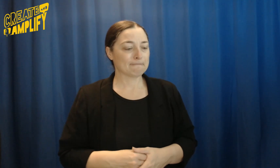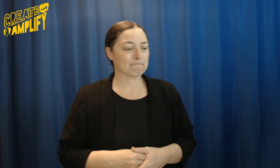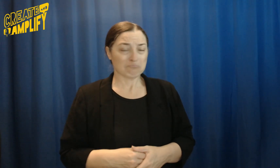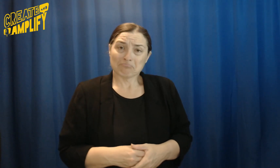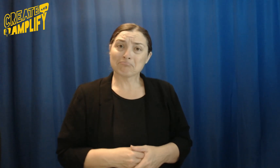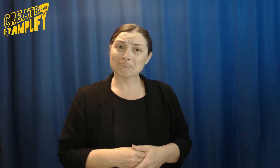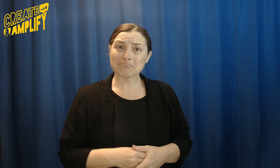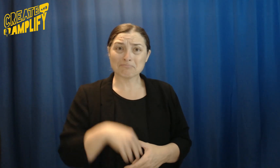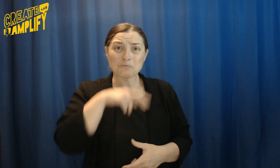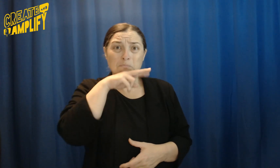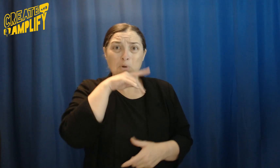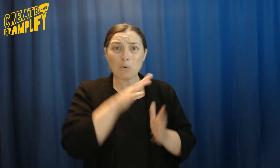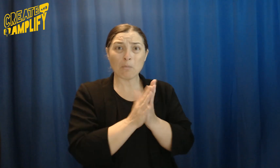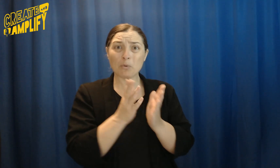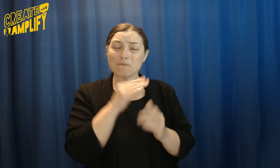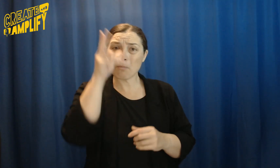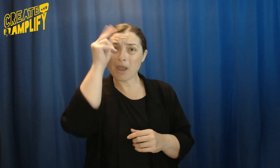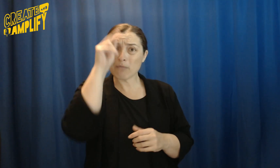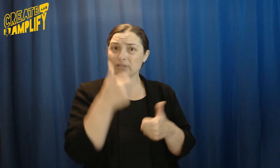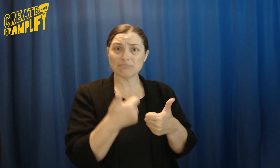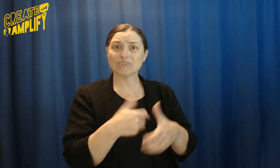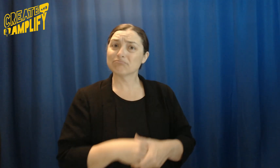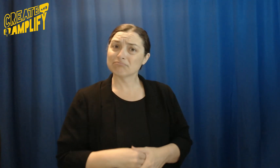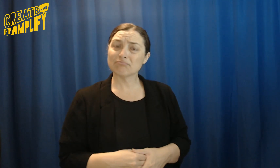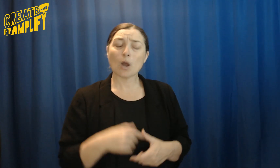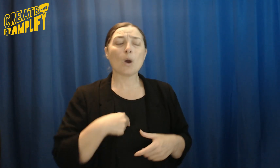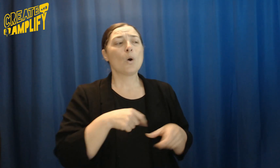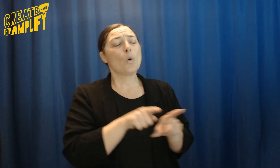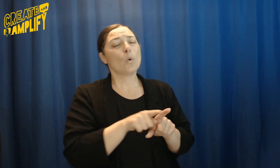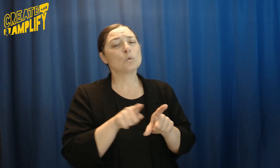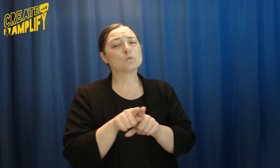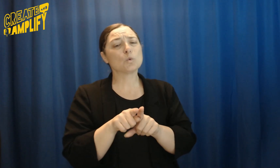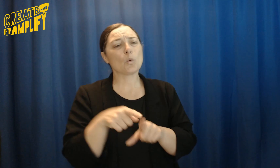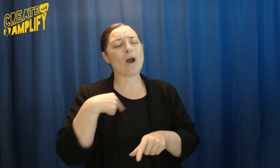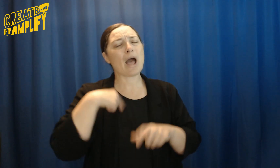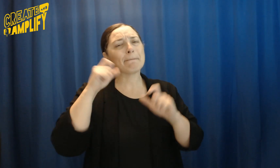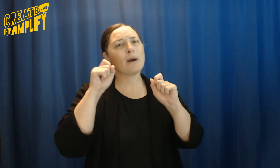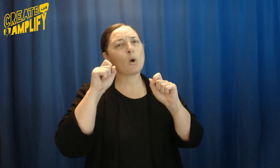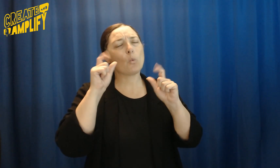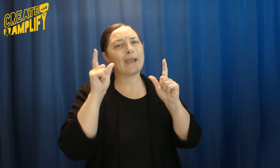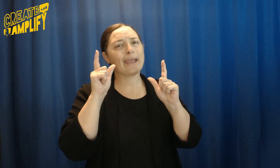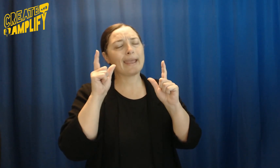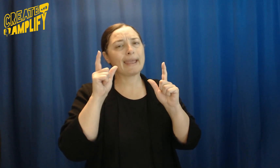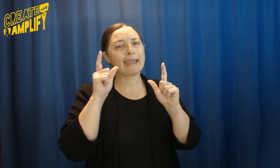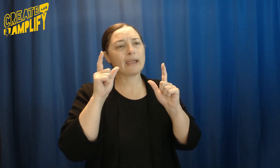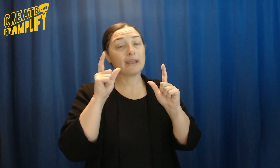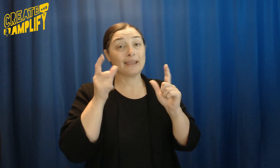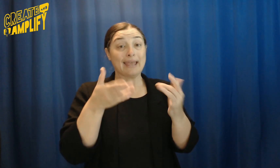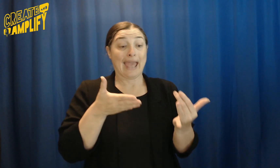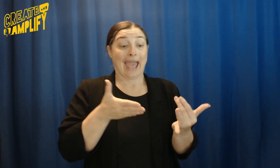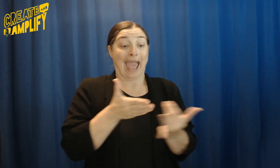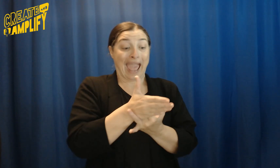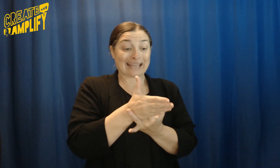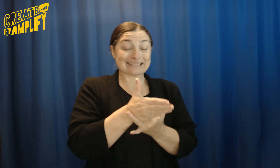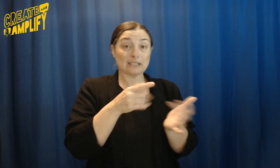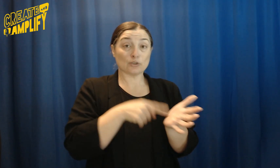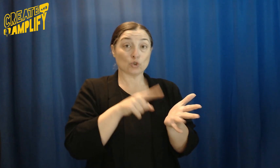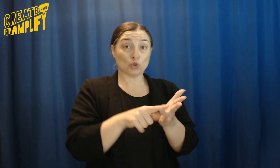borrowing from the library is good. I'm aware that accessibility to books is hard